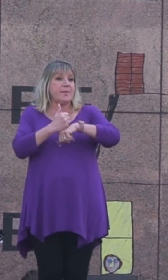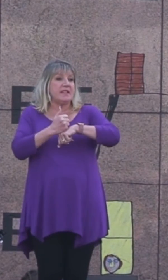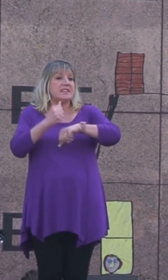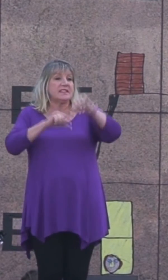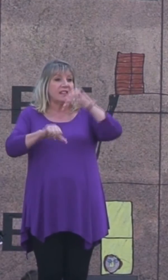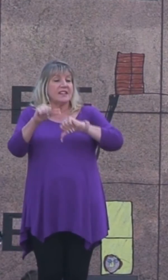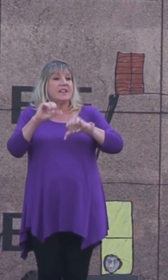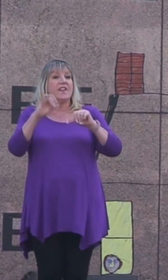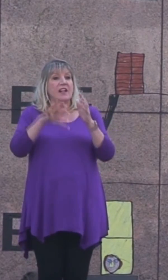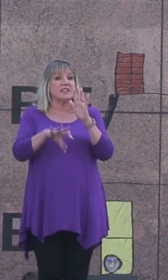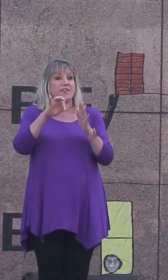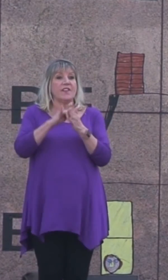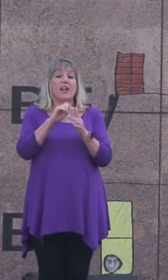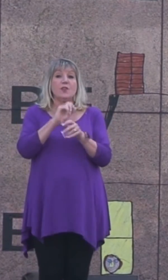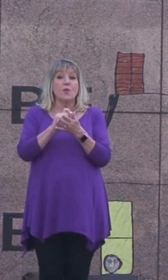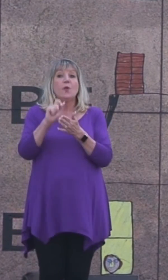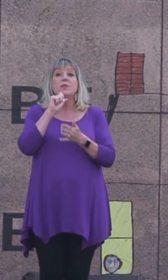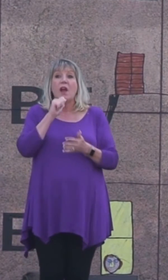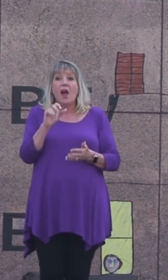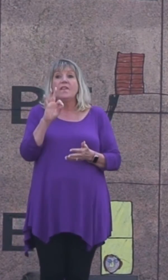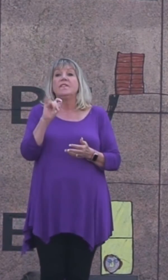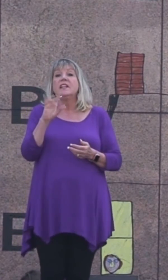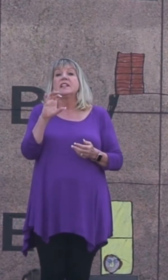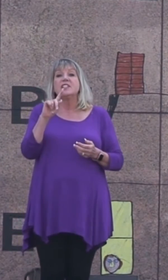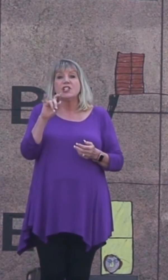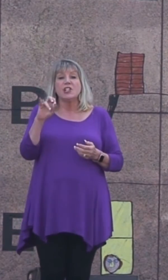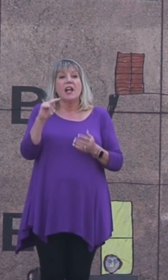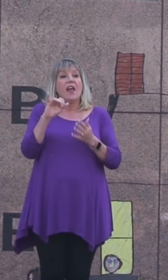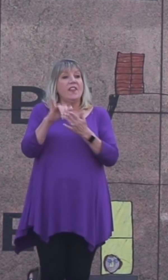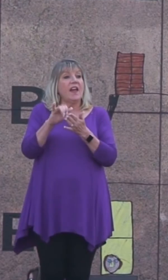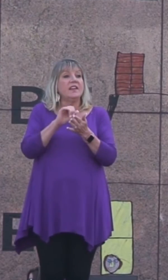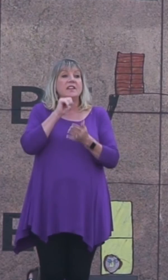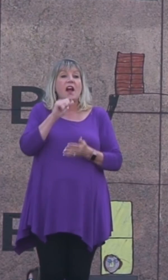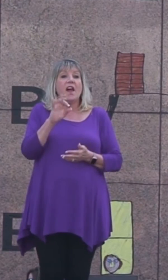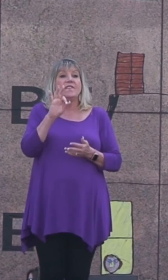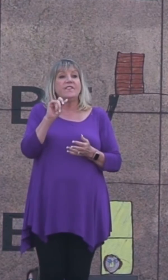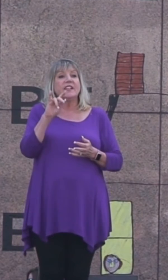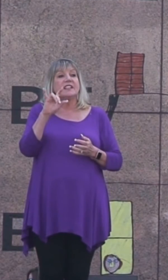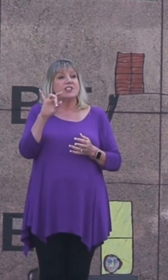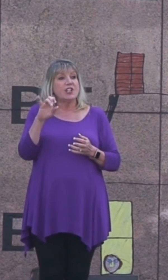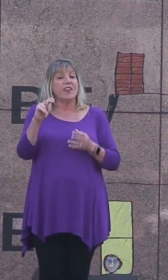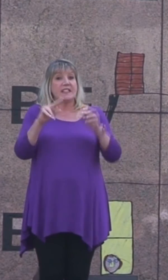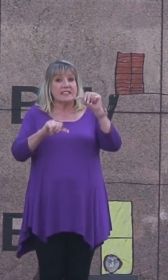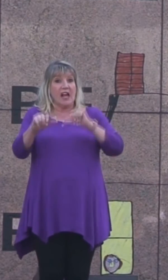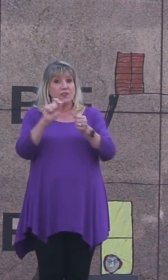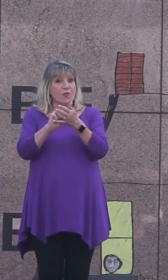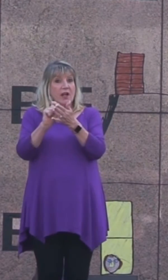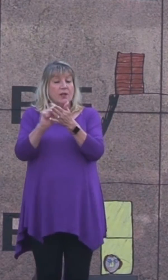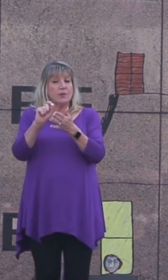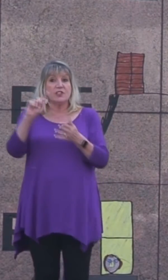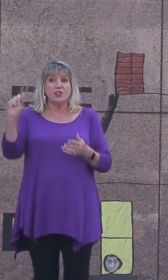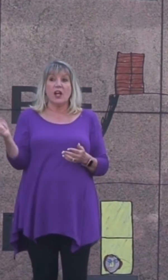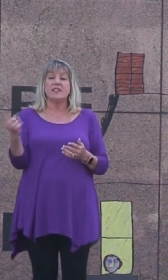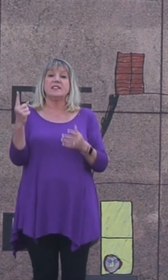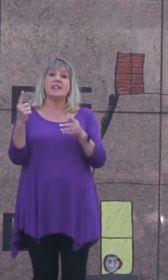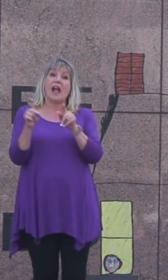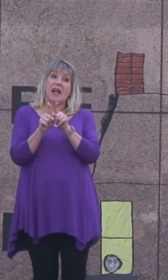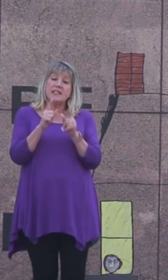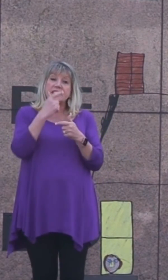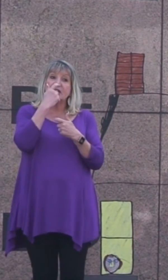then I discovered he wrote nonfiction. And the nonfiction he wrote, the science writing, was just